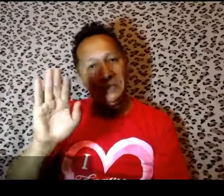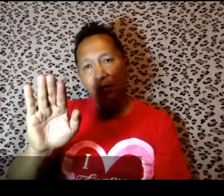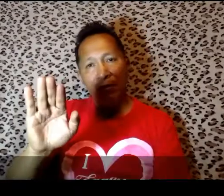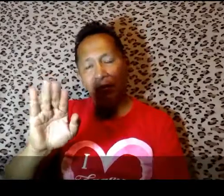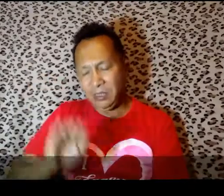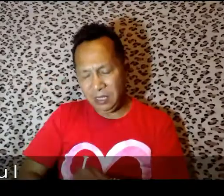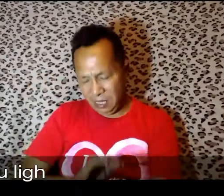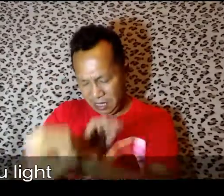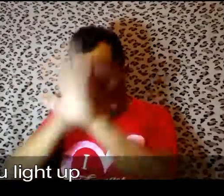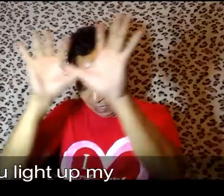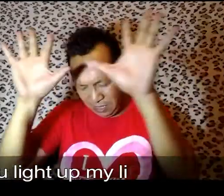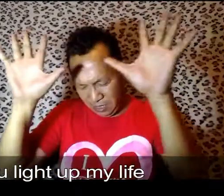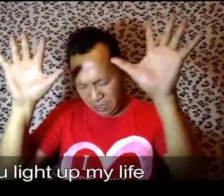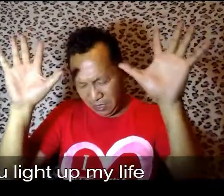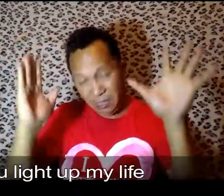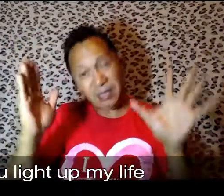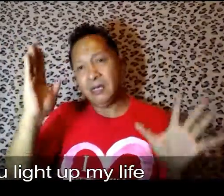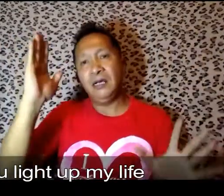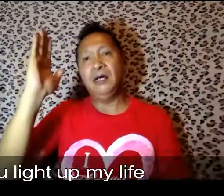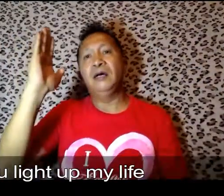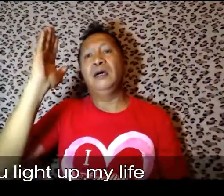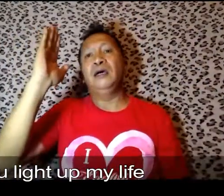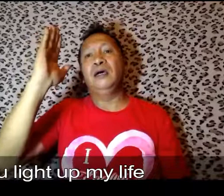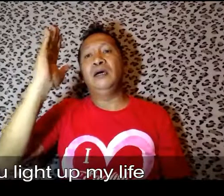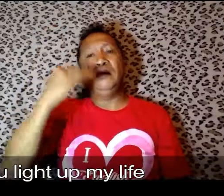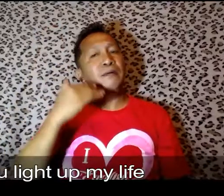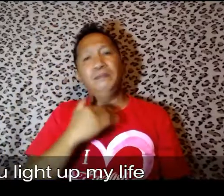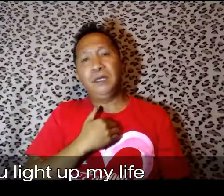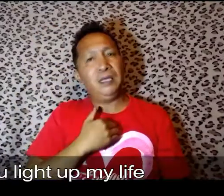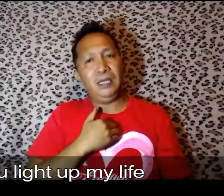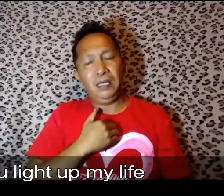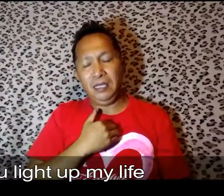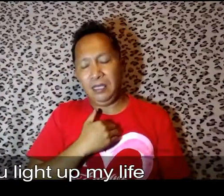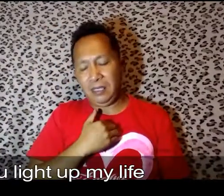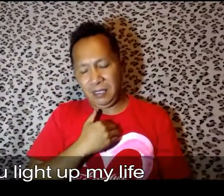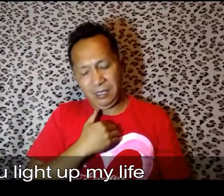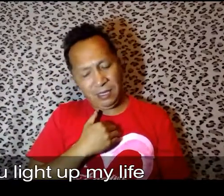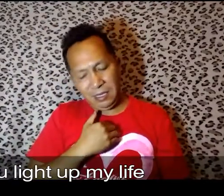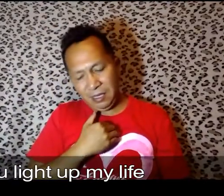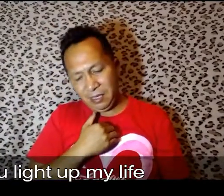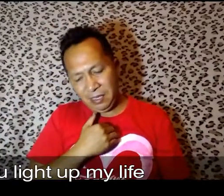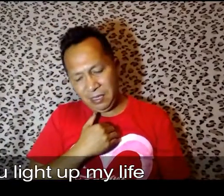You light on my